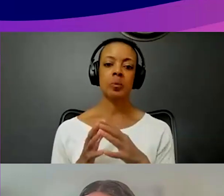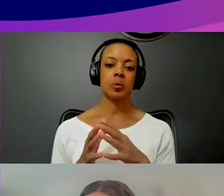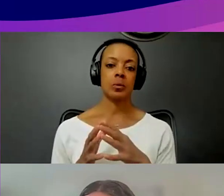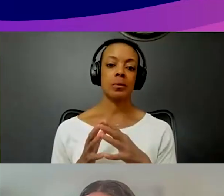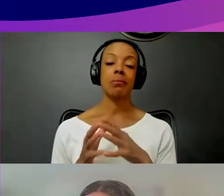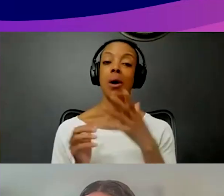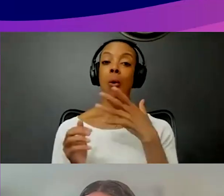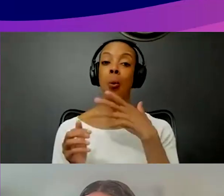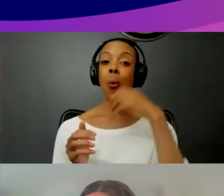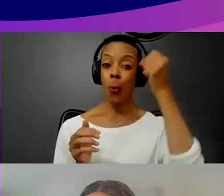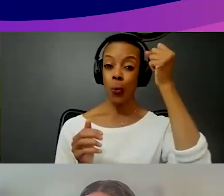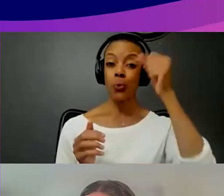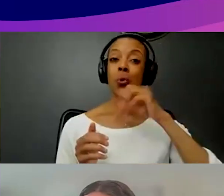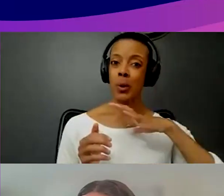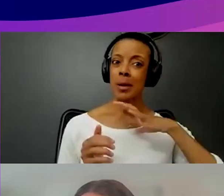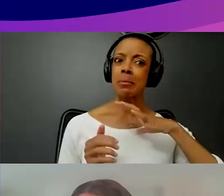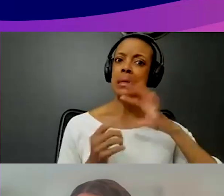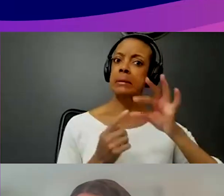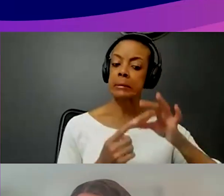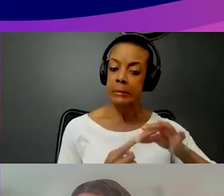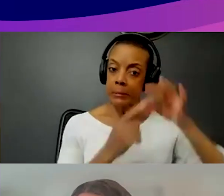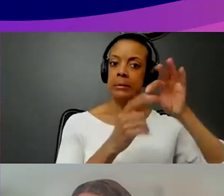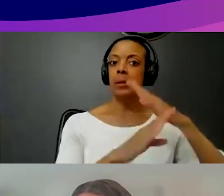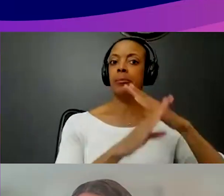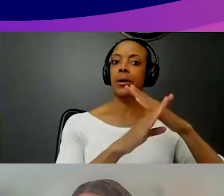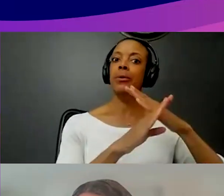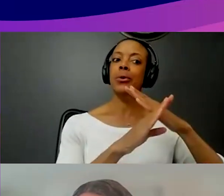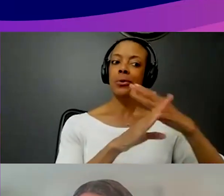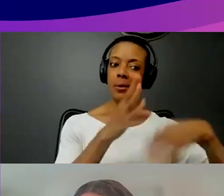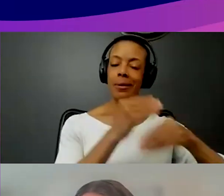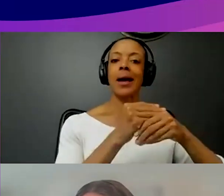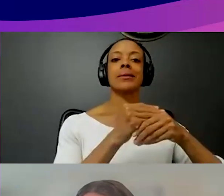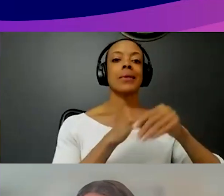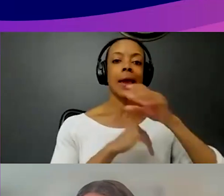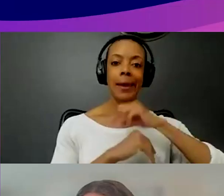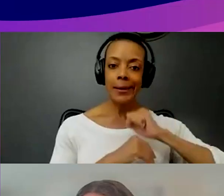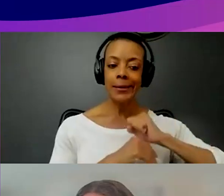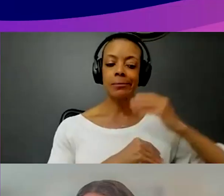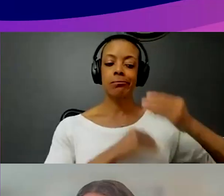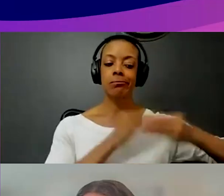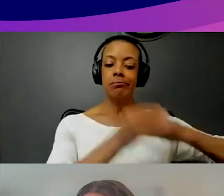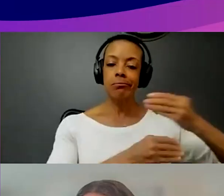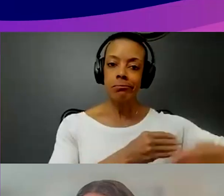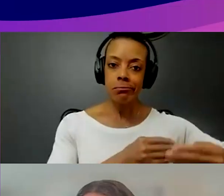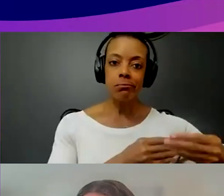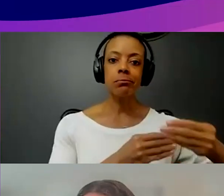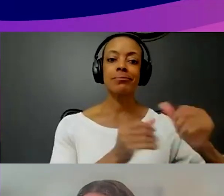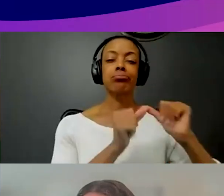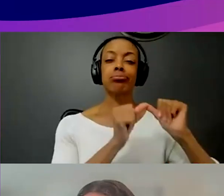older women are facing unique barriers based on, their age, generational factors, and their long-term